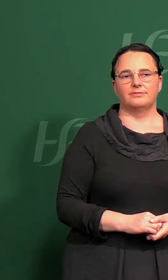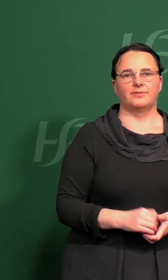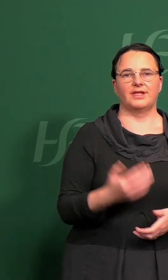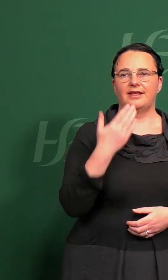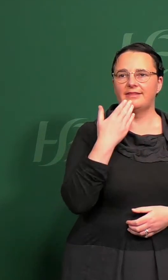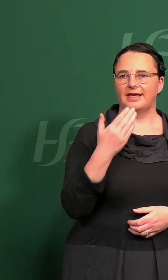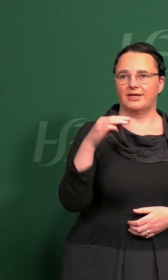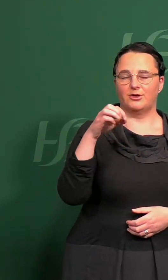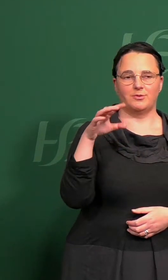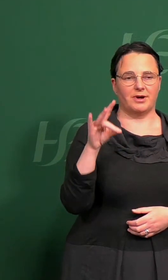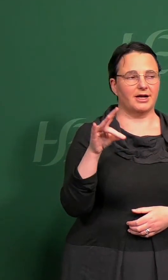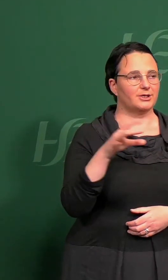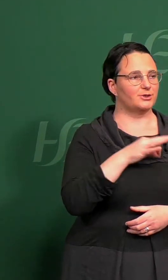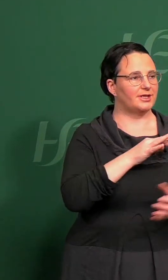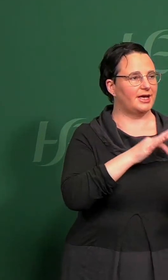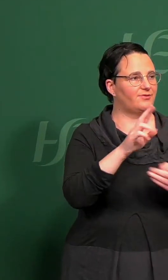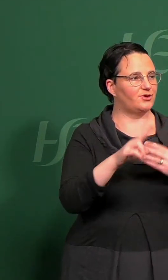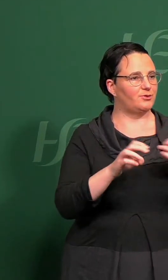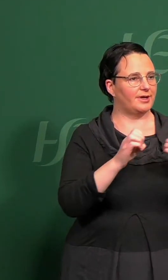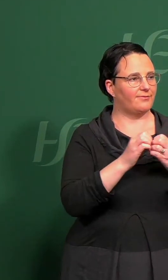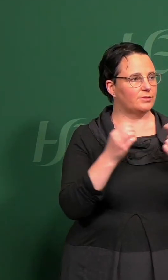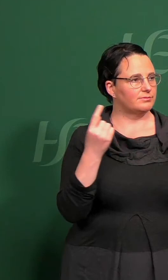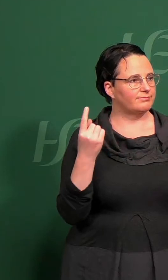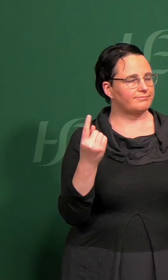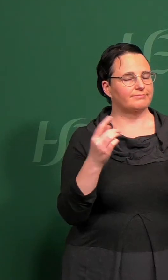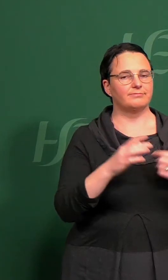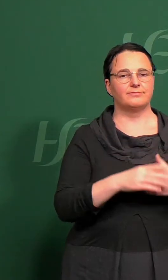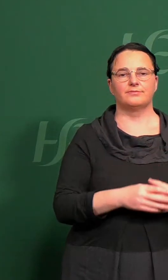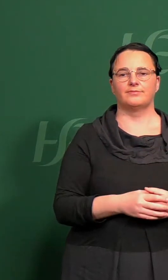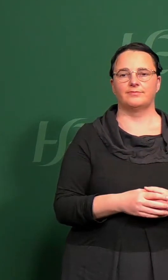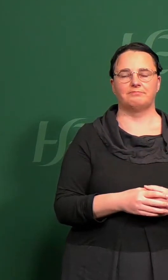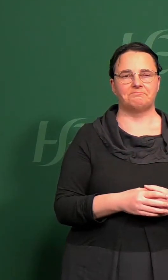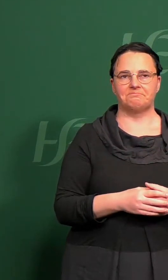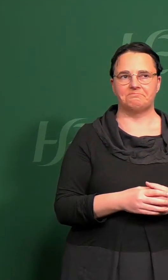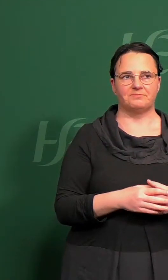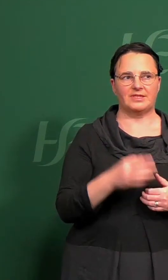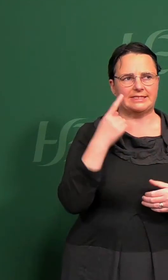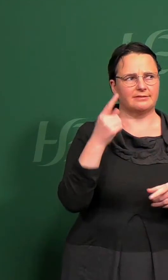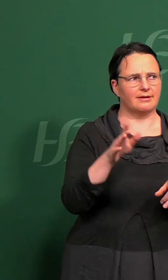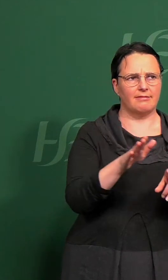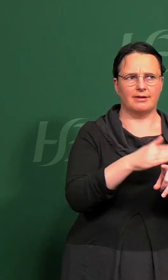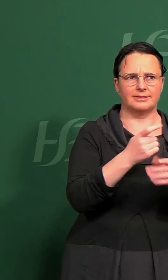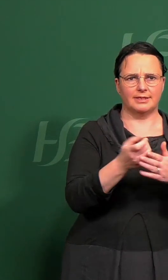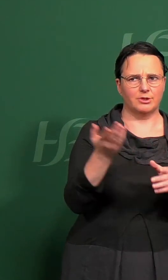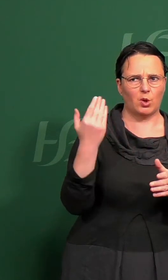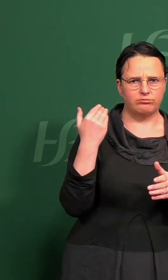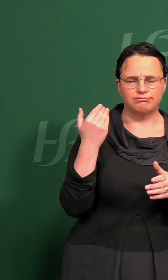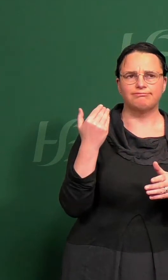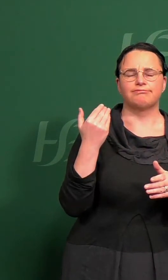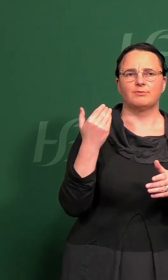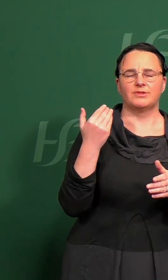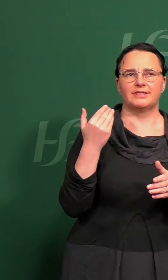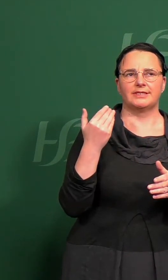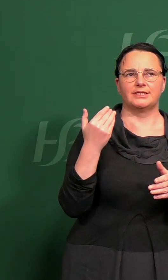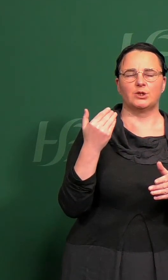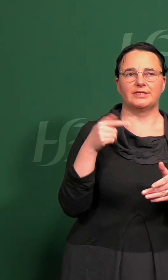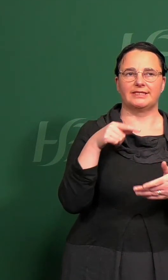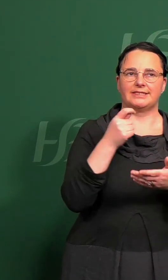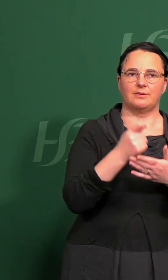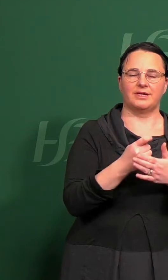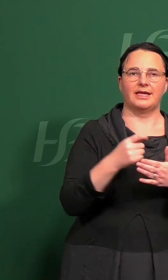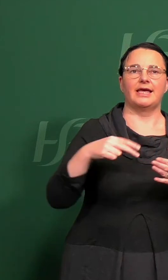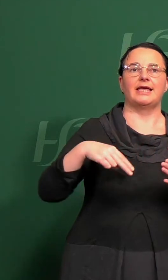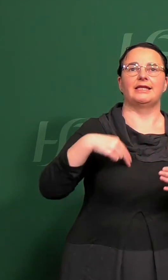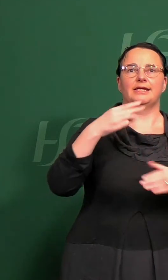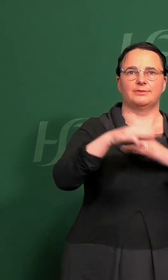Thanks, Mark, and good afternoon, everybody. Doesn't seem that long ago, but around this time next month, 2 years